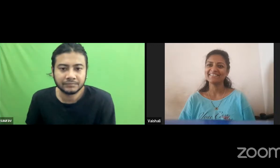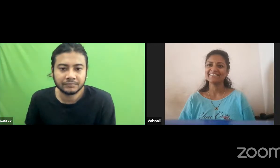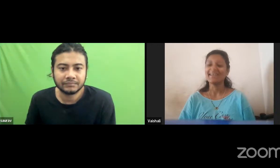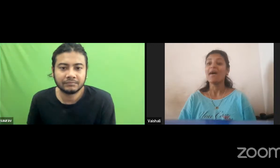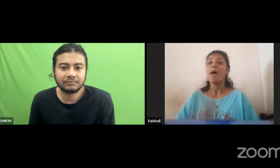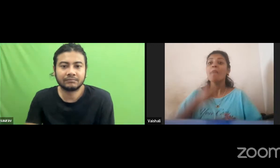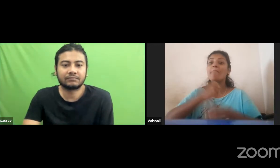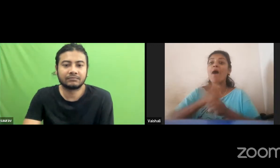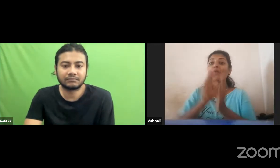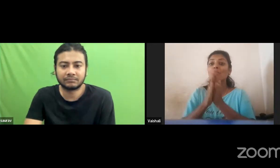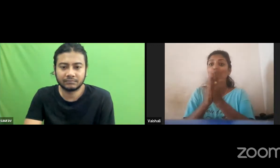If you're reading, then only reading.